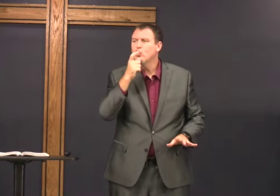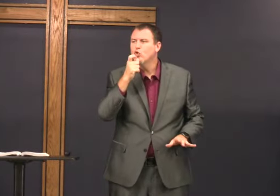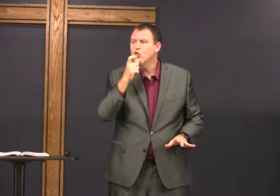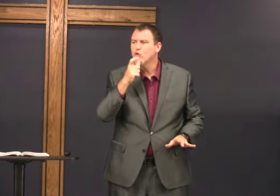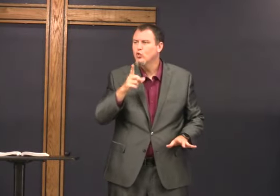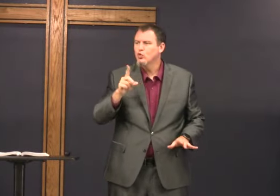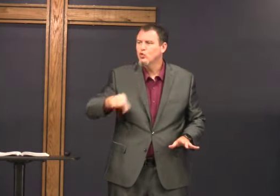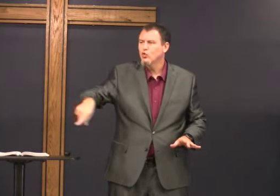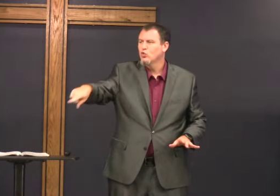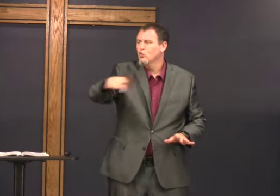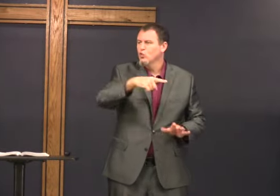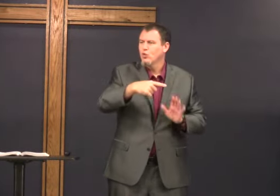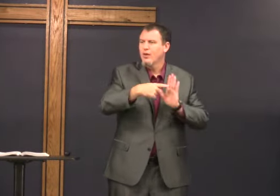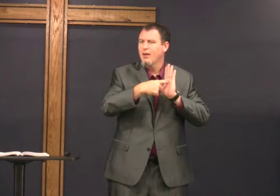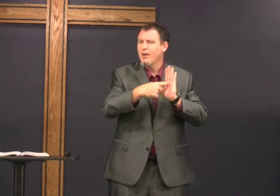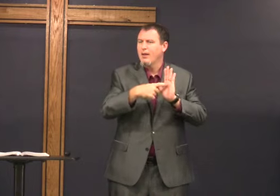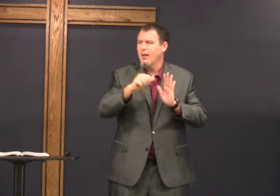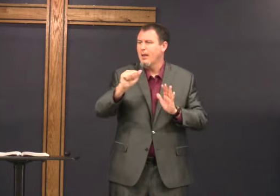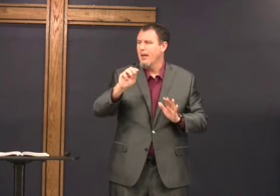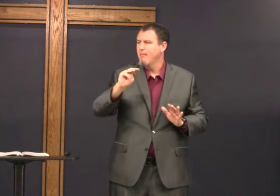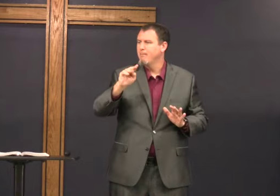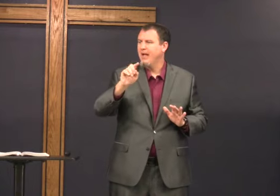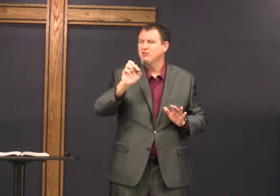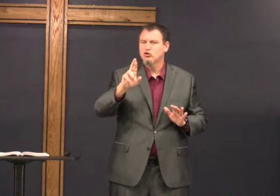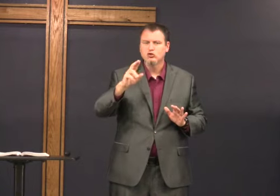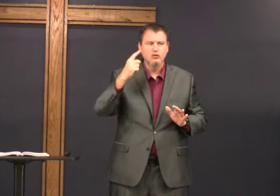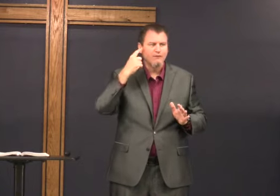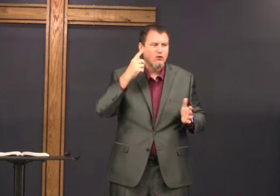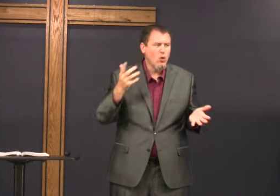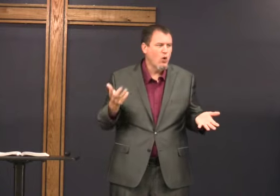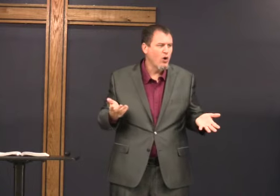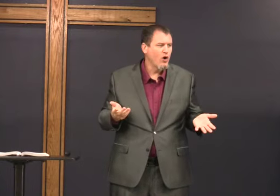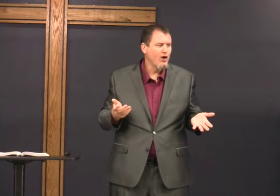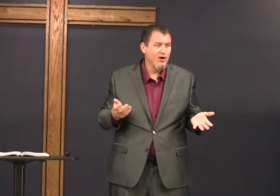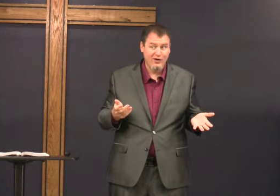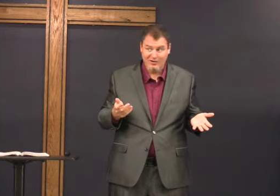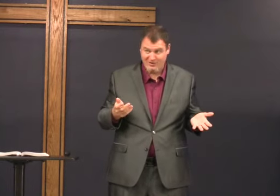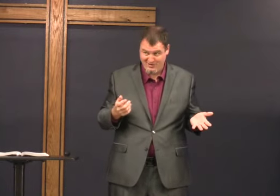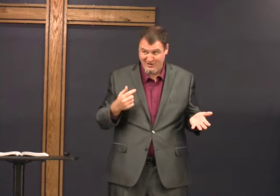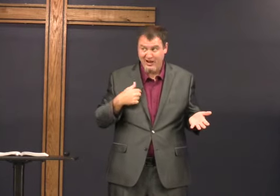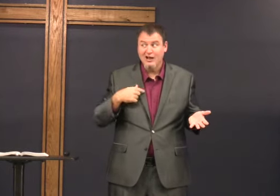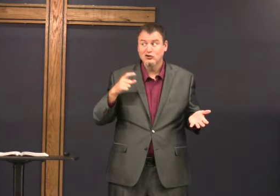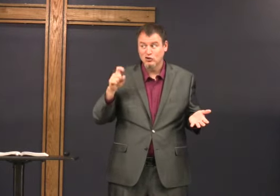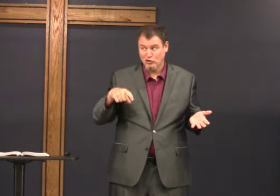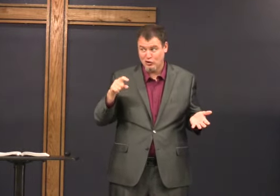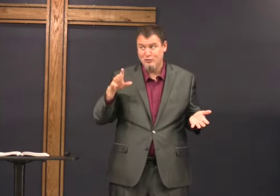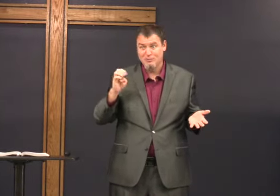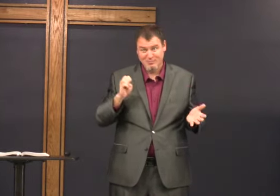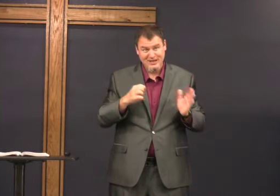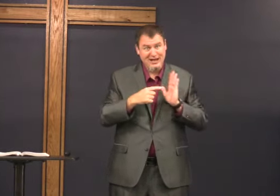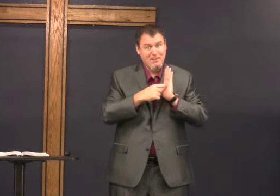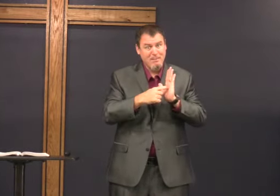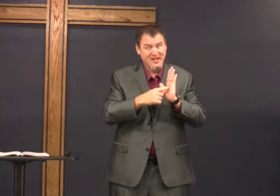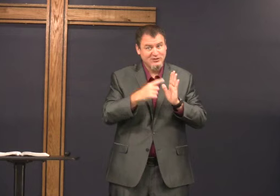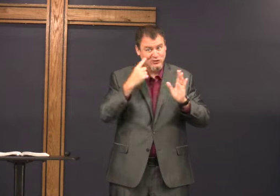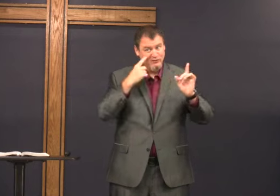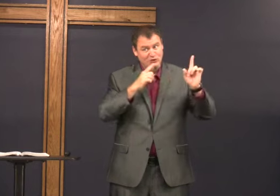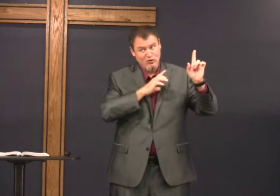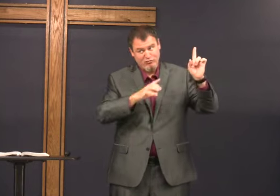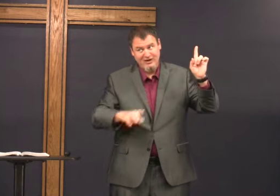spiritual. Who do we represent? Whose ambassador are we? Should be an ambassador